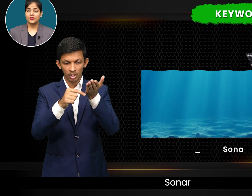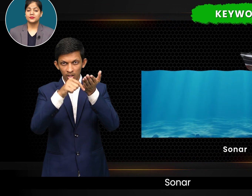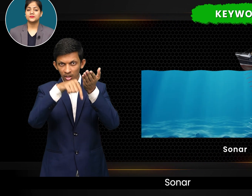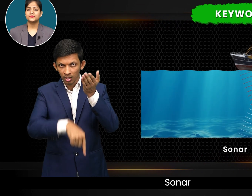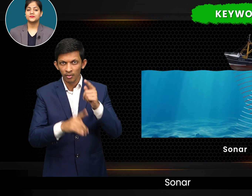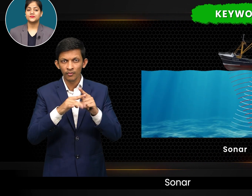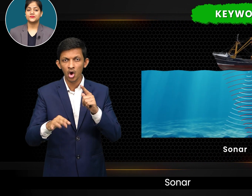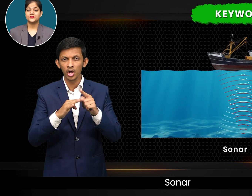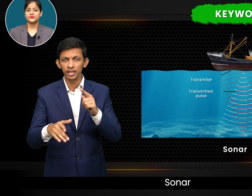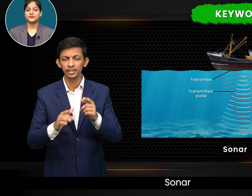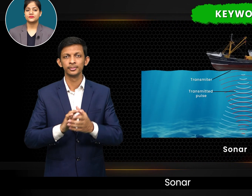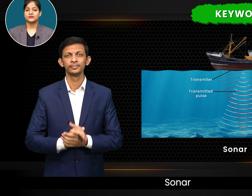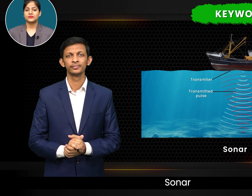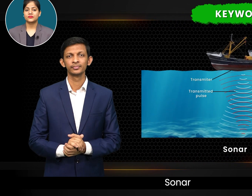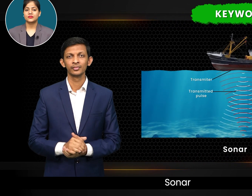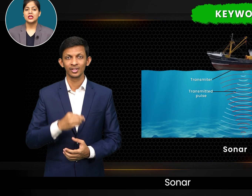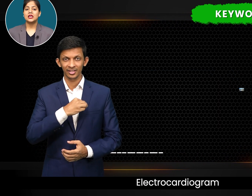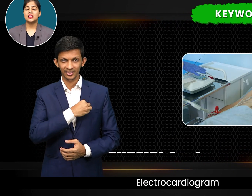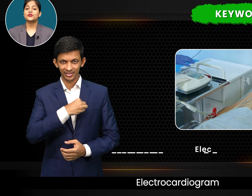sonar,